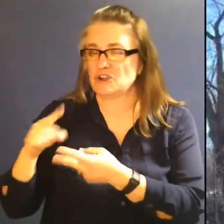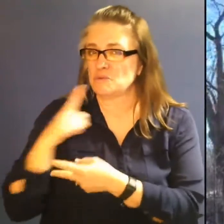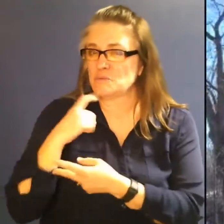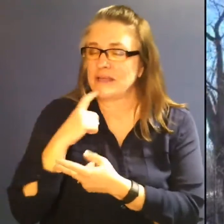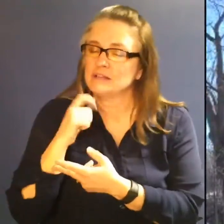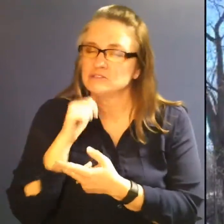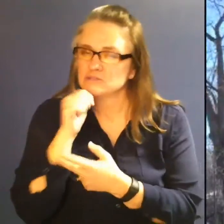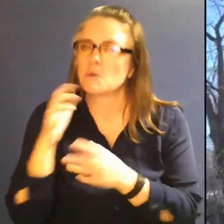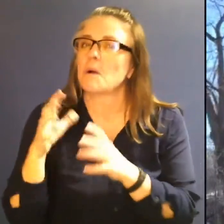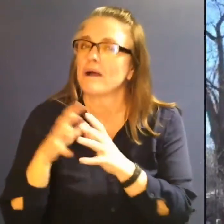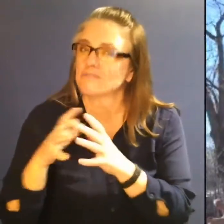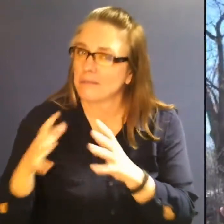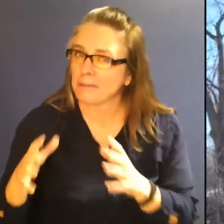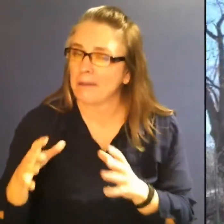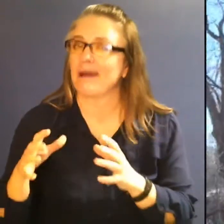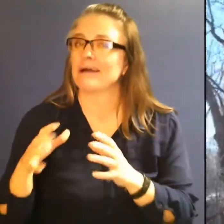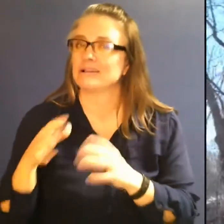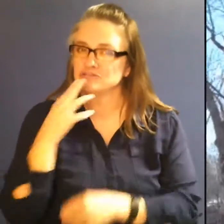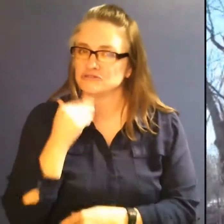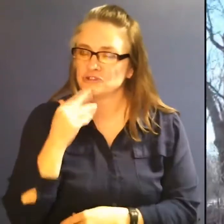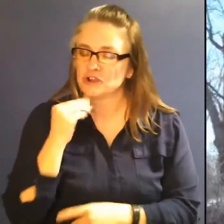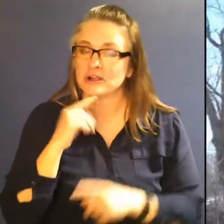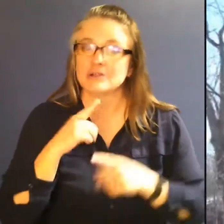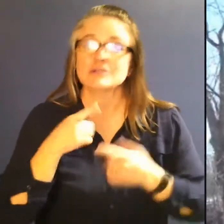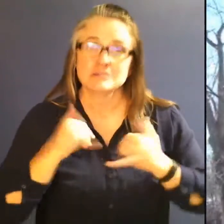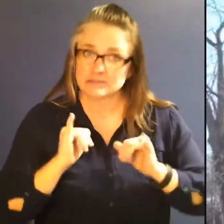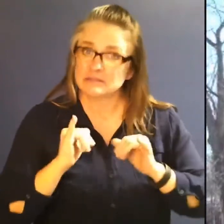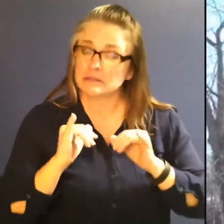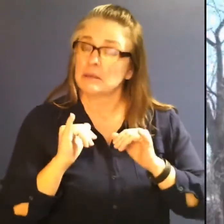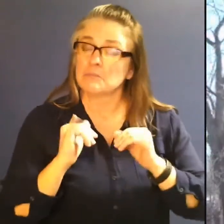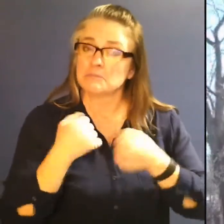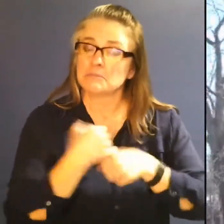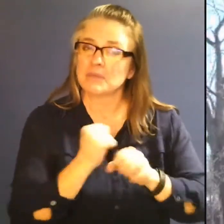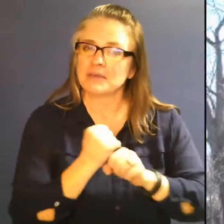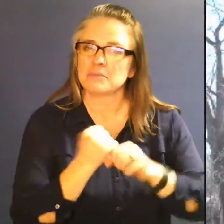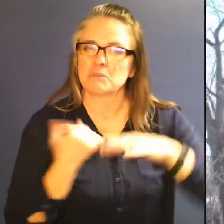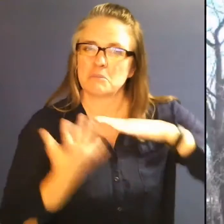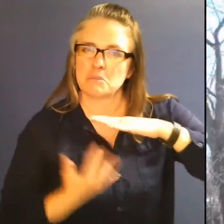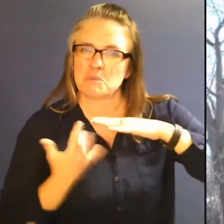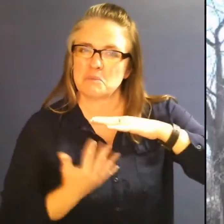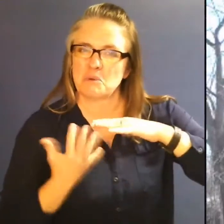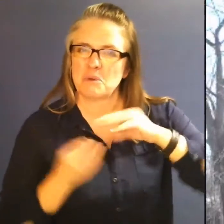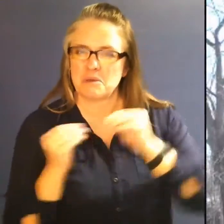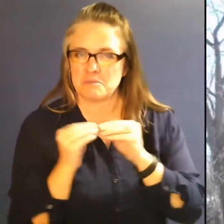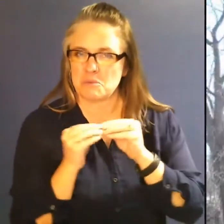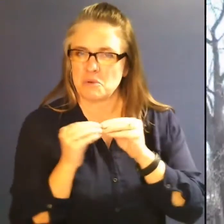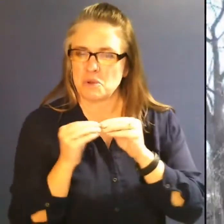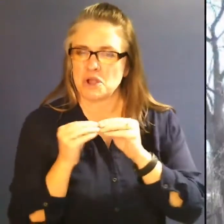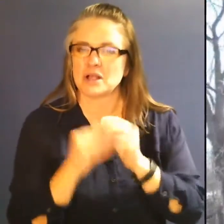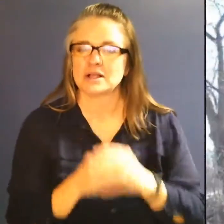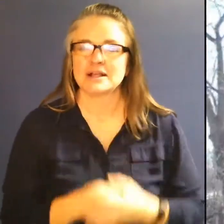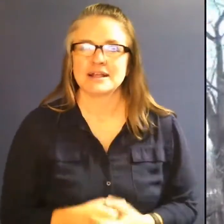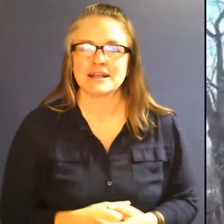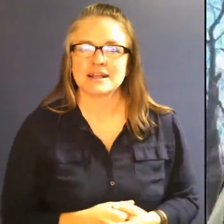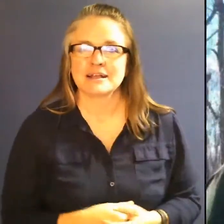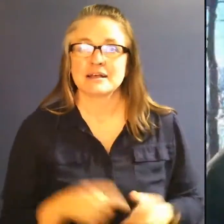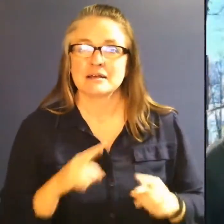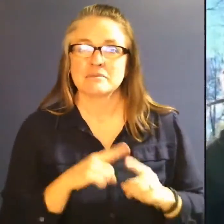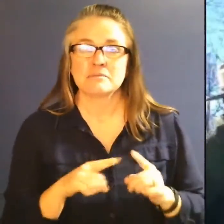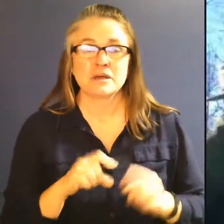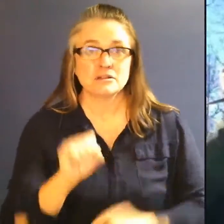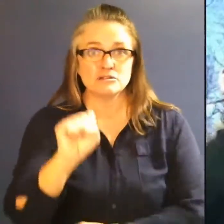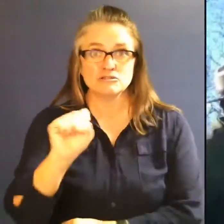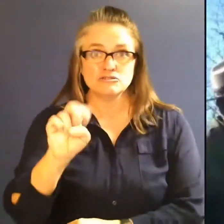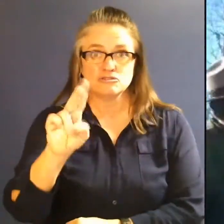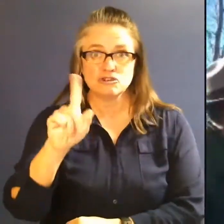still make it. It's just you got to boil more because it doesn't have that. So this is the sugar shack